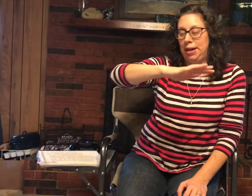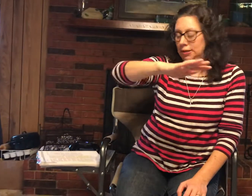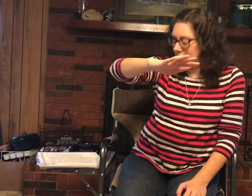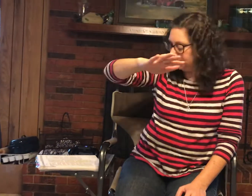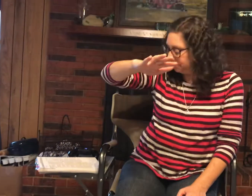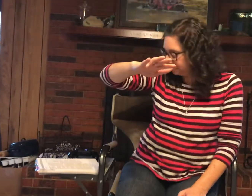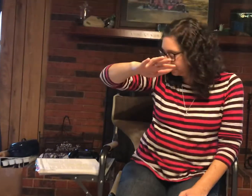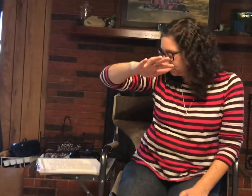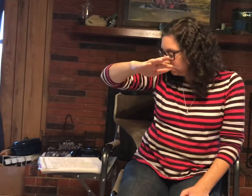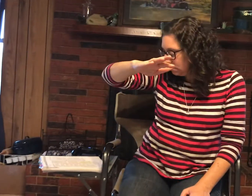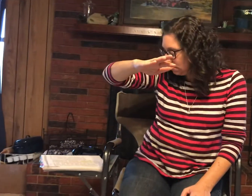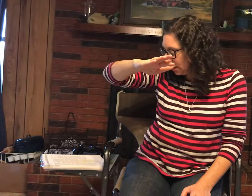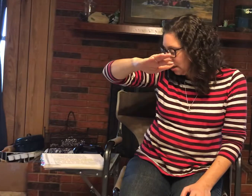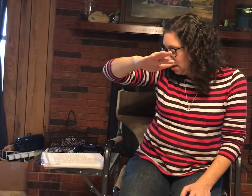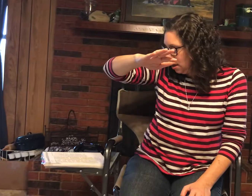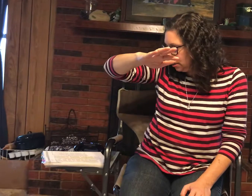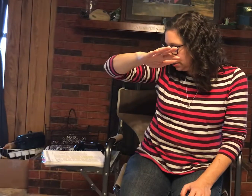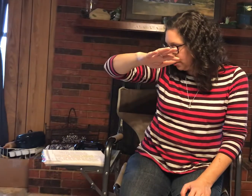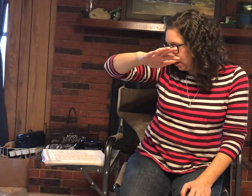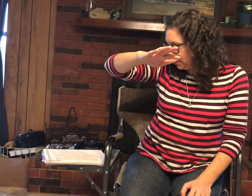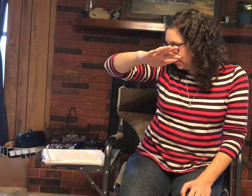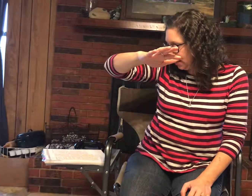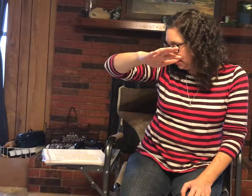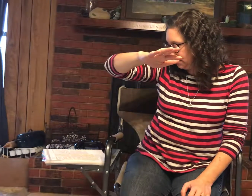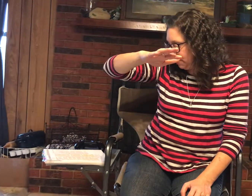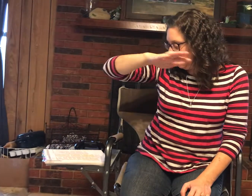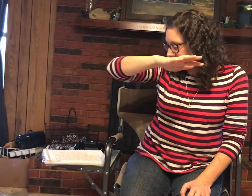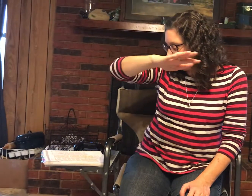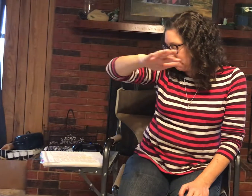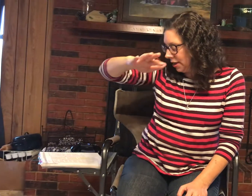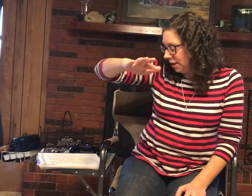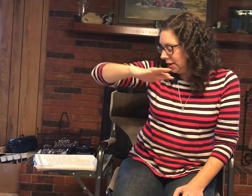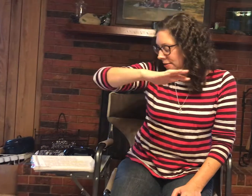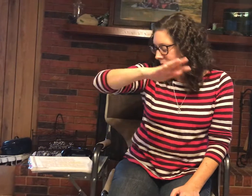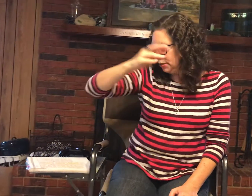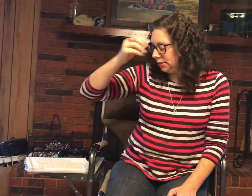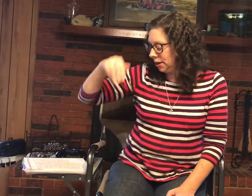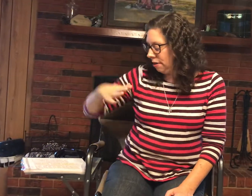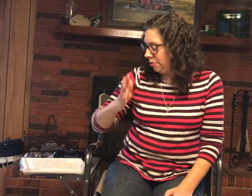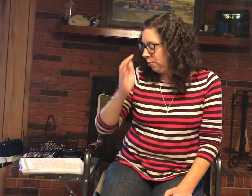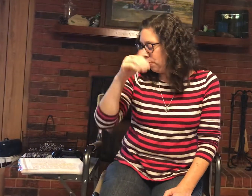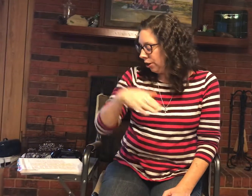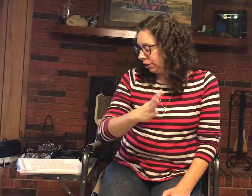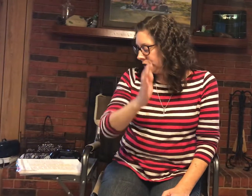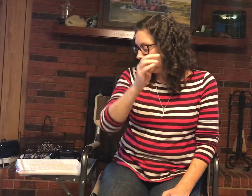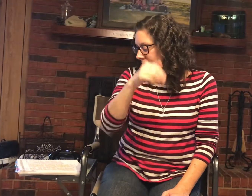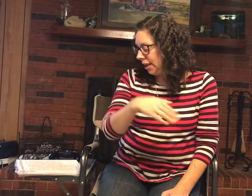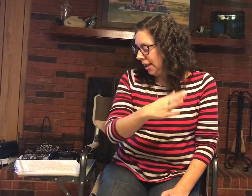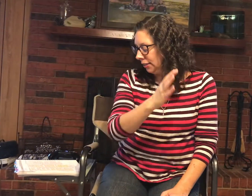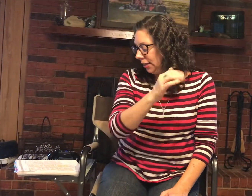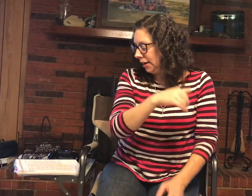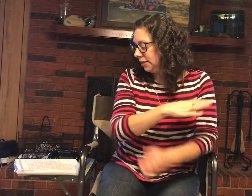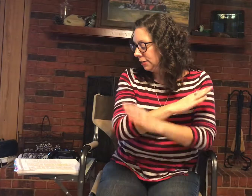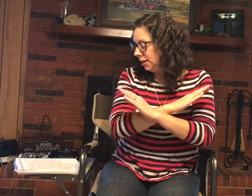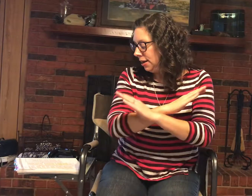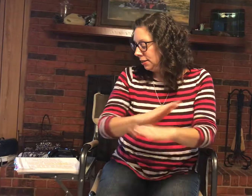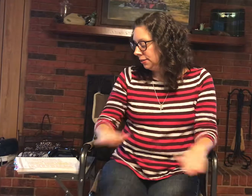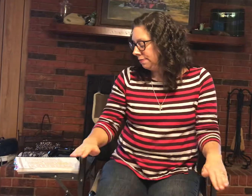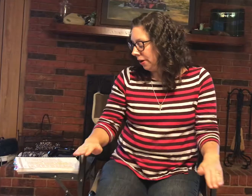space. So God said, "Let there be a firmament in the midst of the waters, and let it